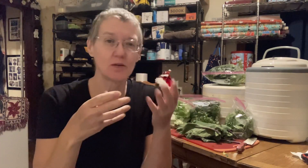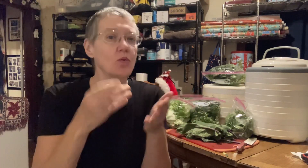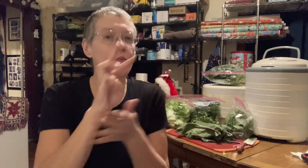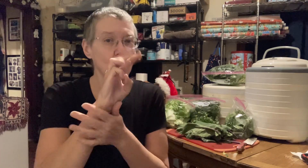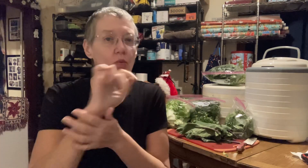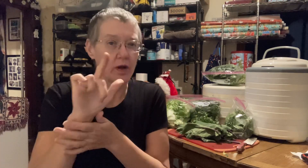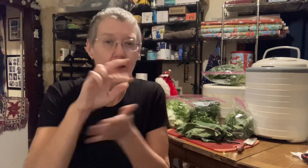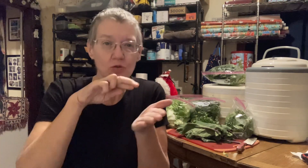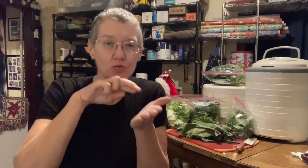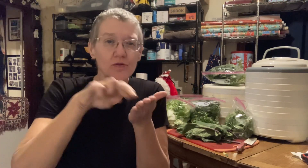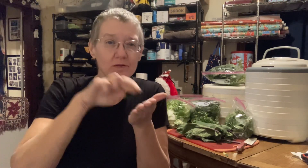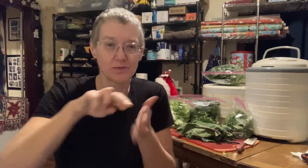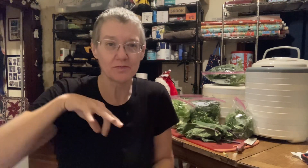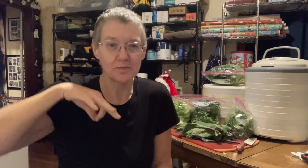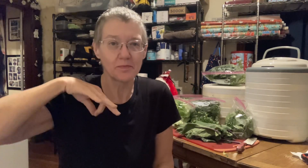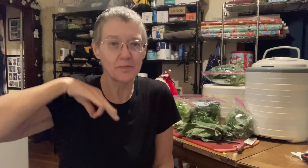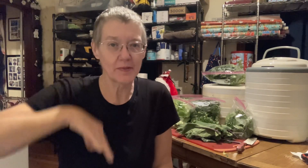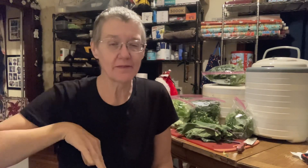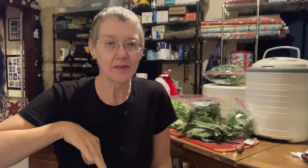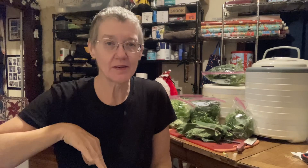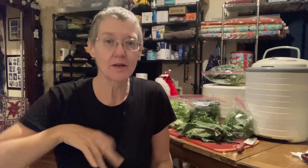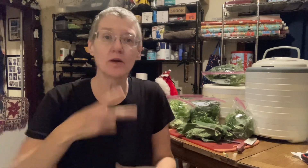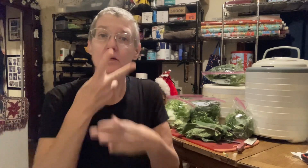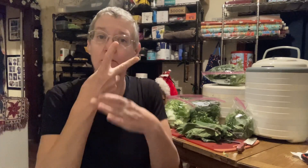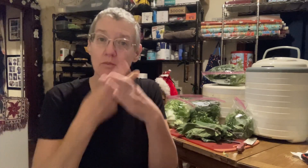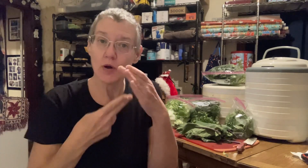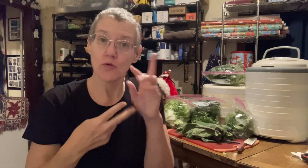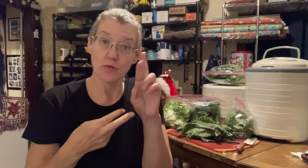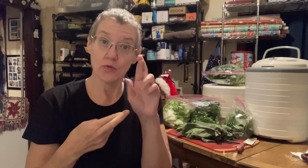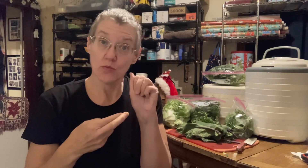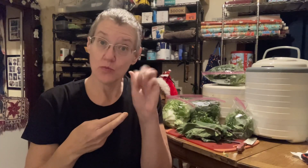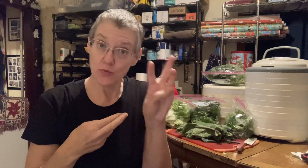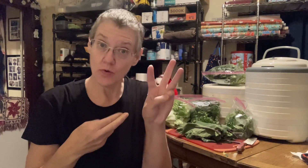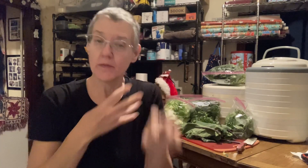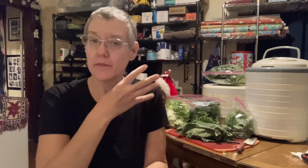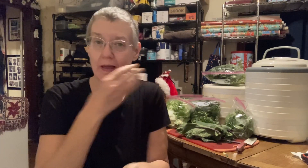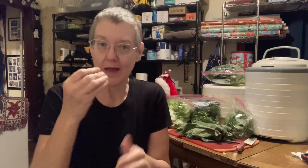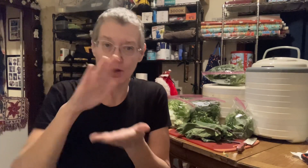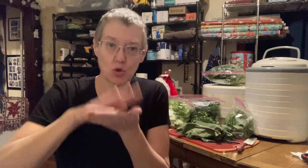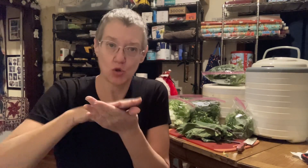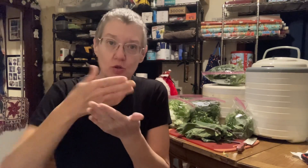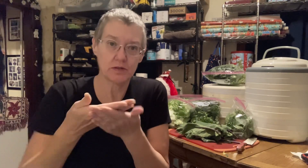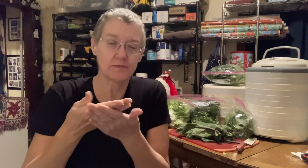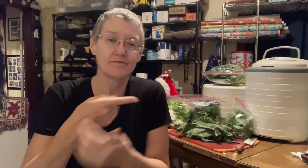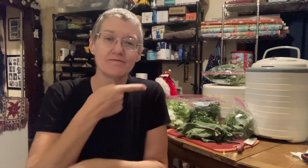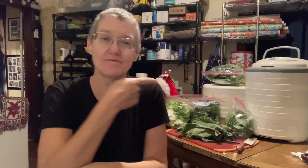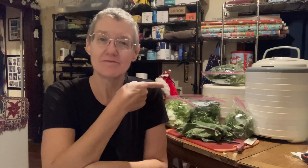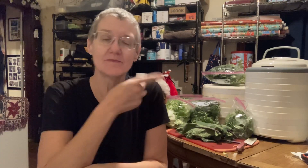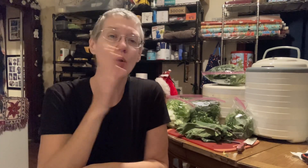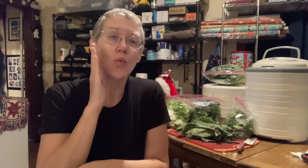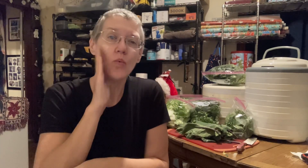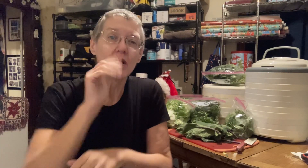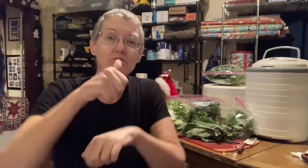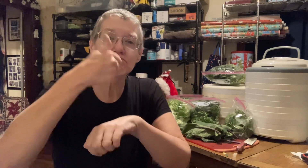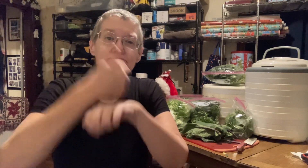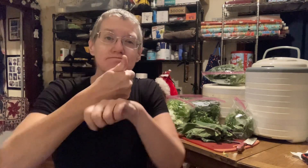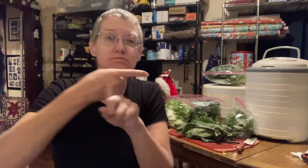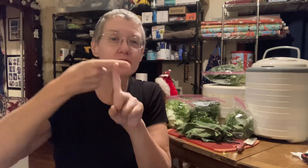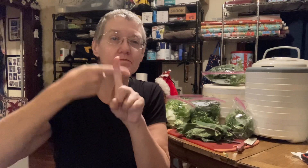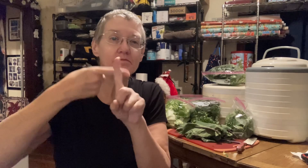many well-researched benefits. Both raw and cooked are beneficial. I'm going to